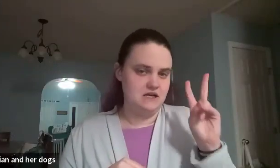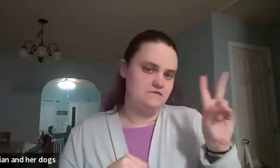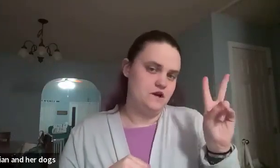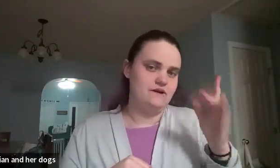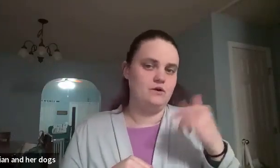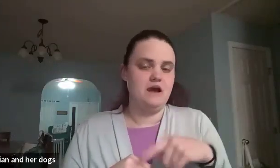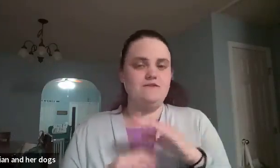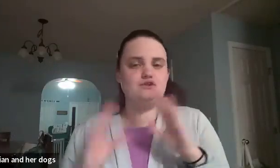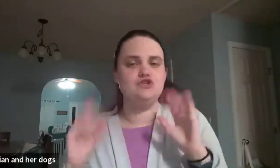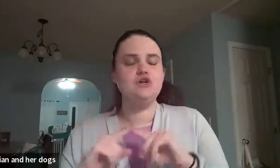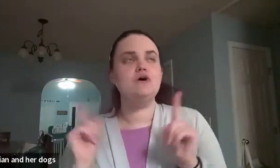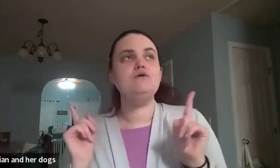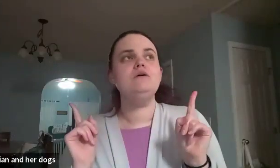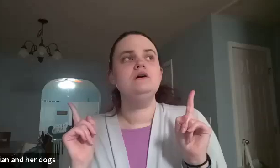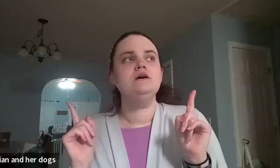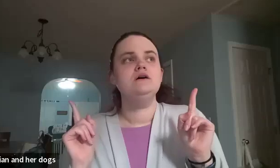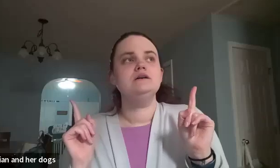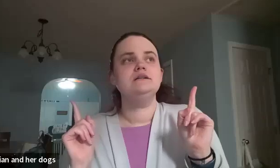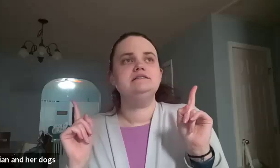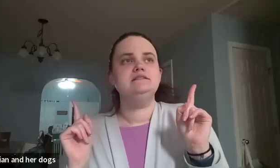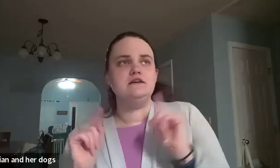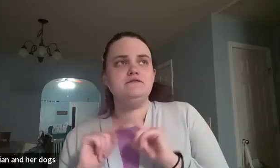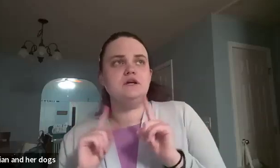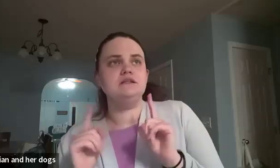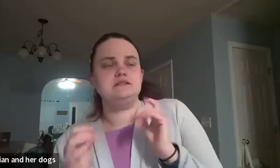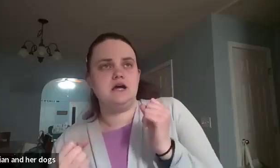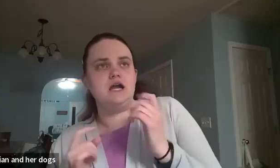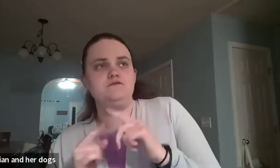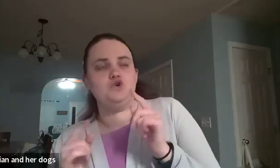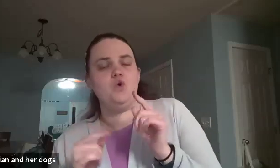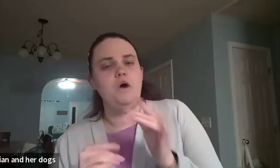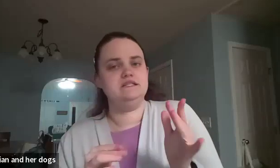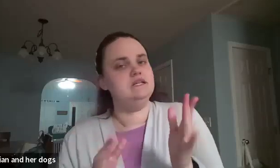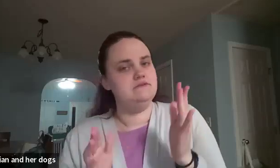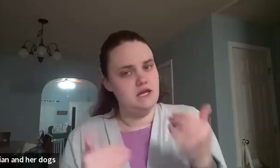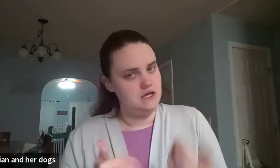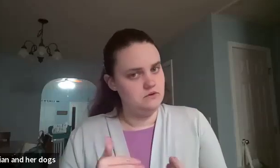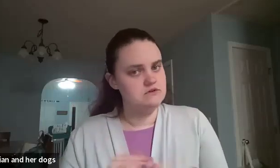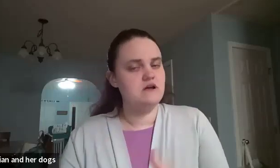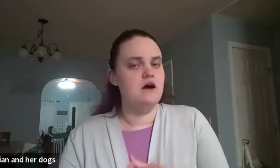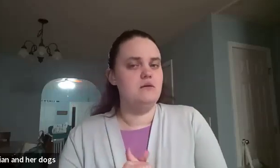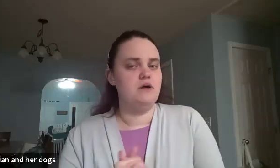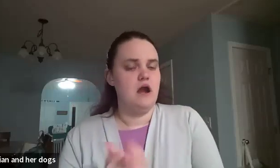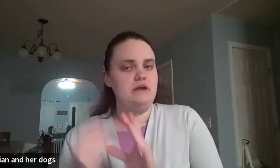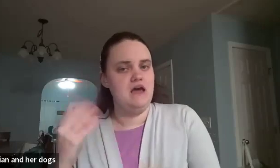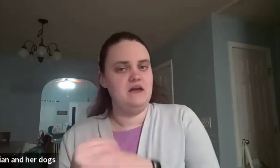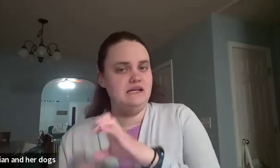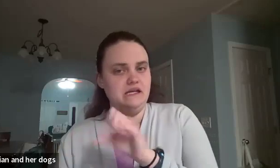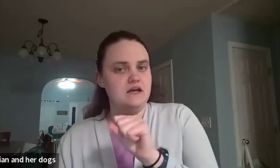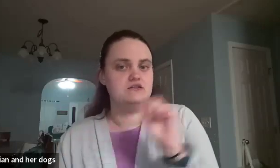sign in front of it or behind. There's no different sign for quantity of animals. Like how we add that ES or